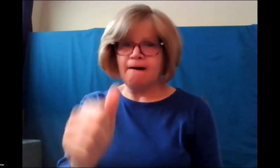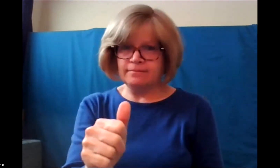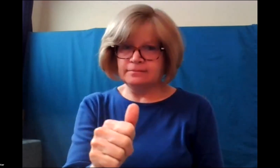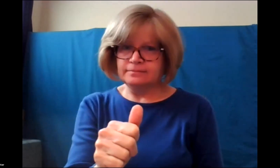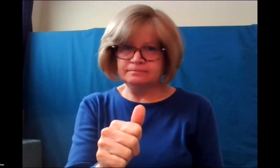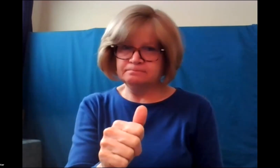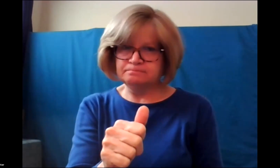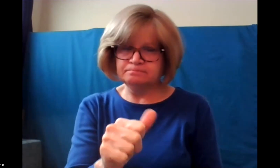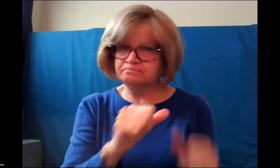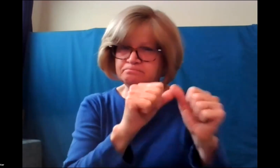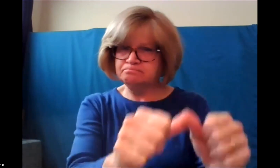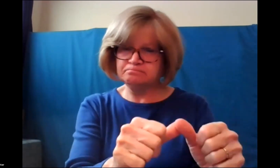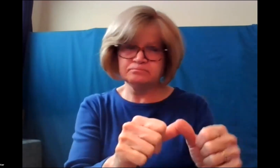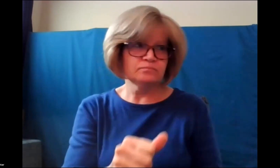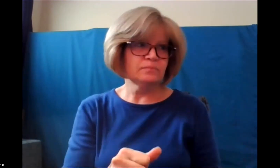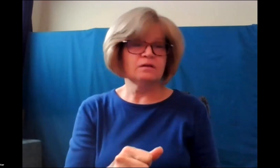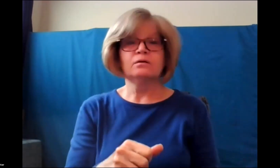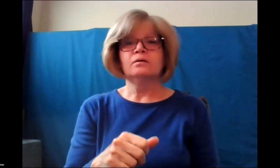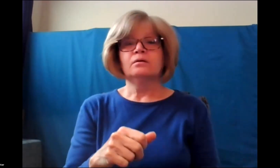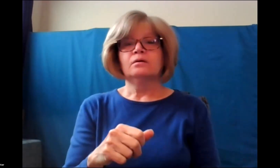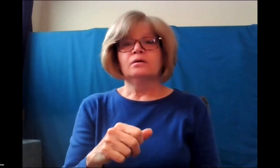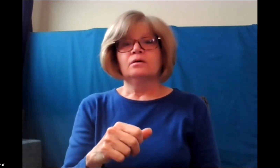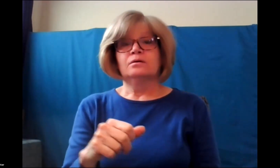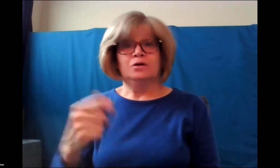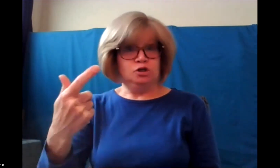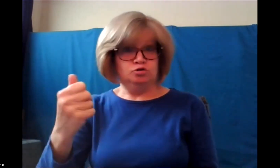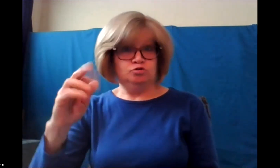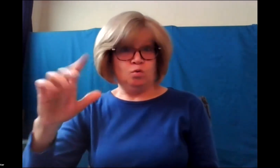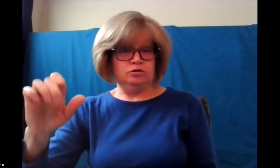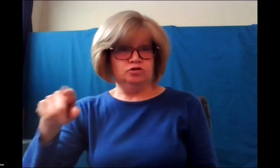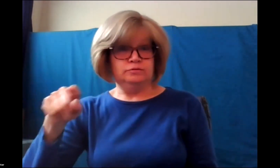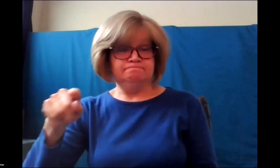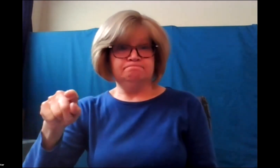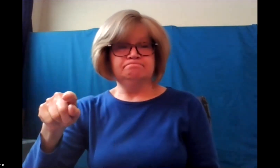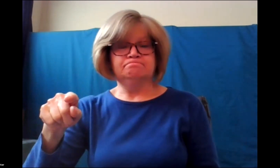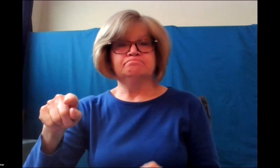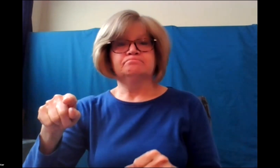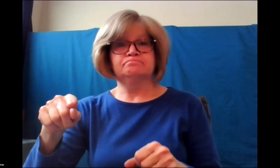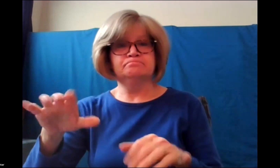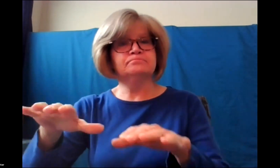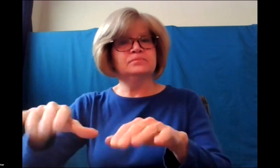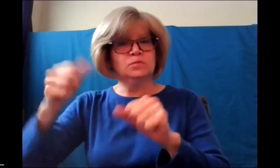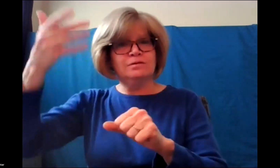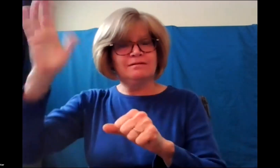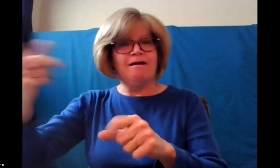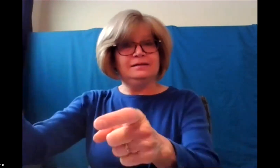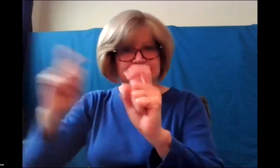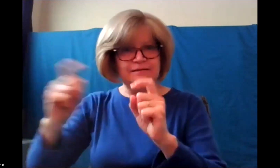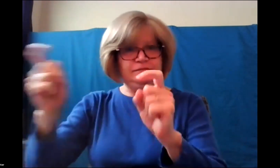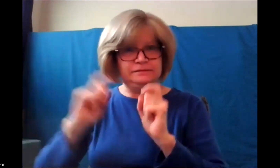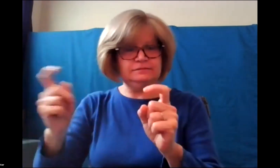In the midst of such malicious doings, George simply took the gifts that God gave